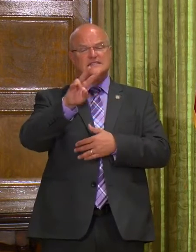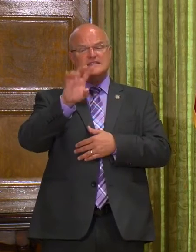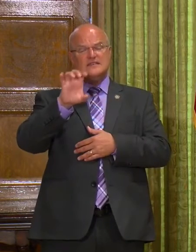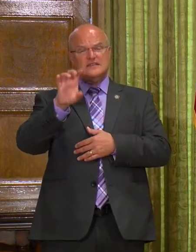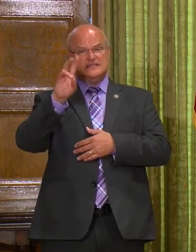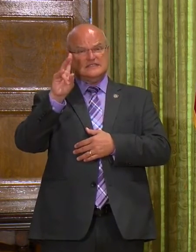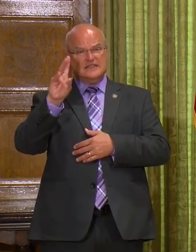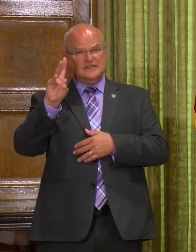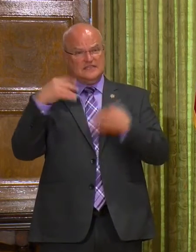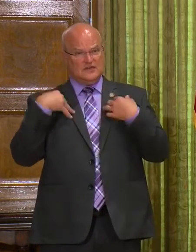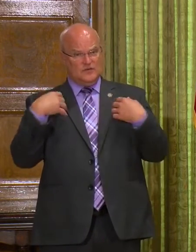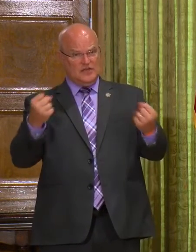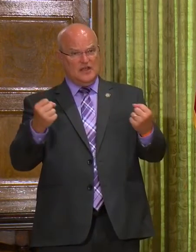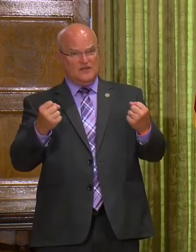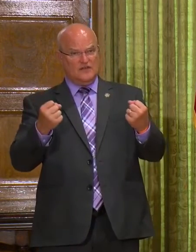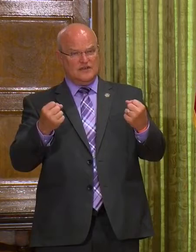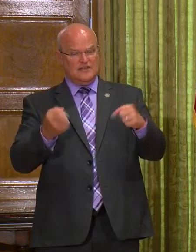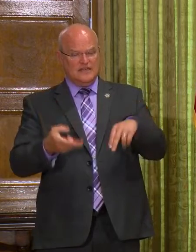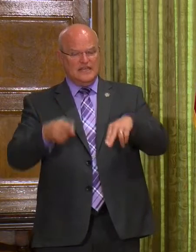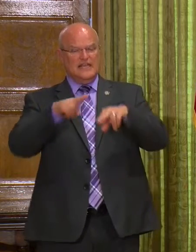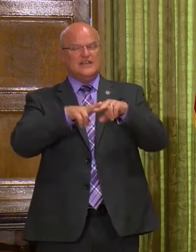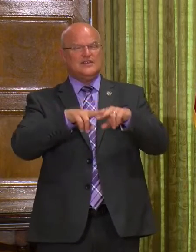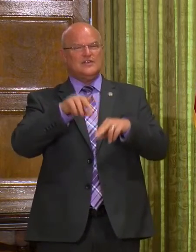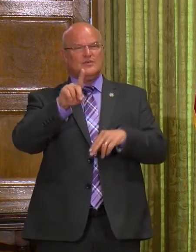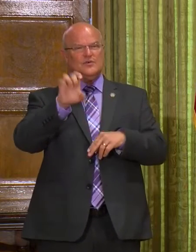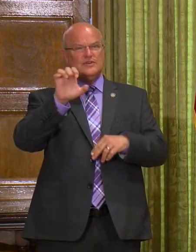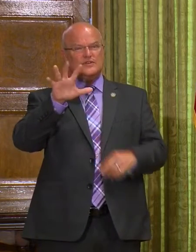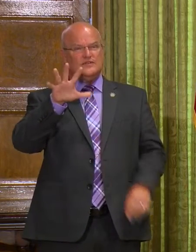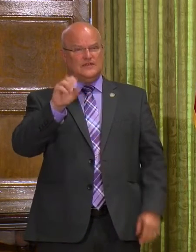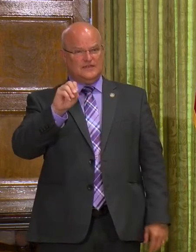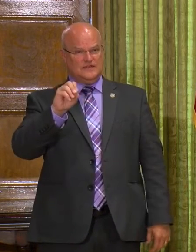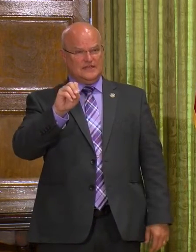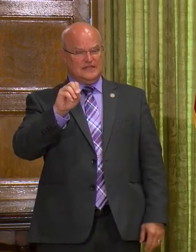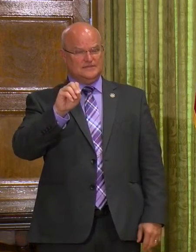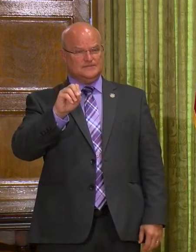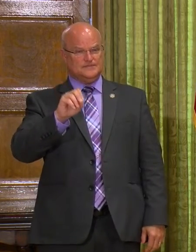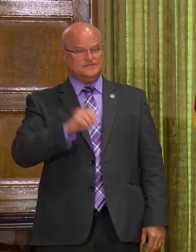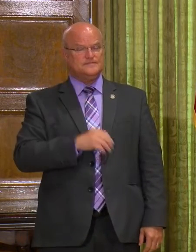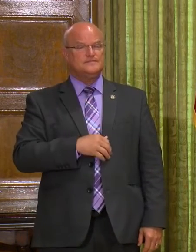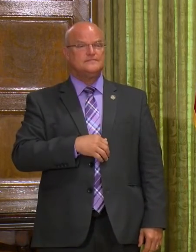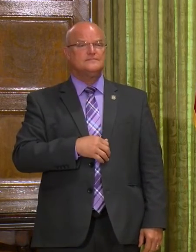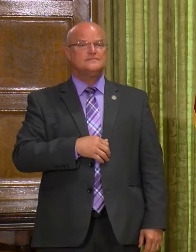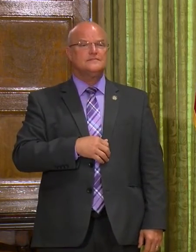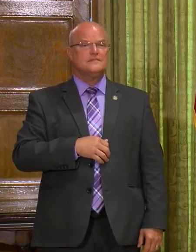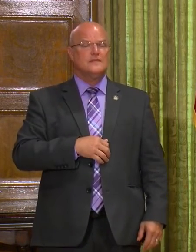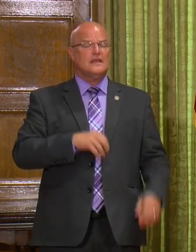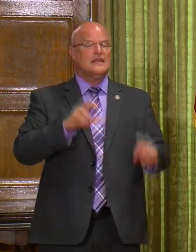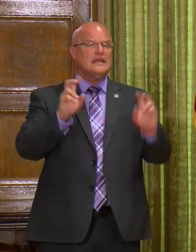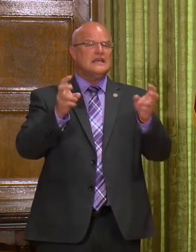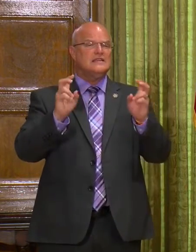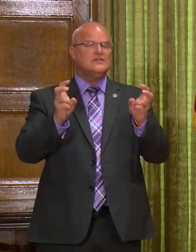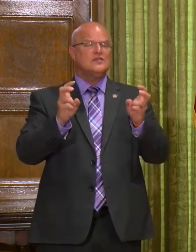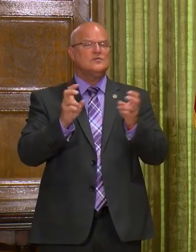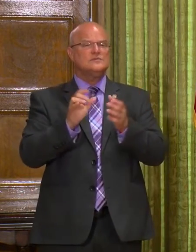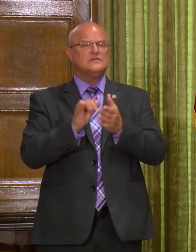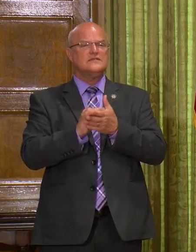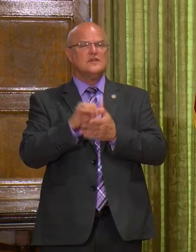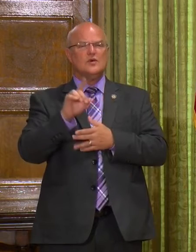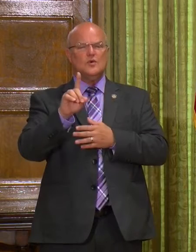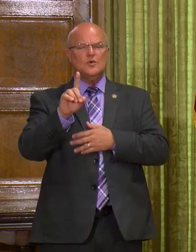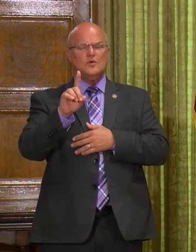5,717 have recovered. That's an increase of 150 from yesterday. In terms of the